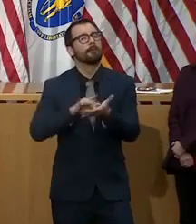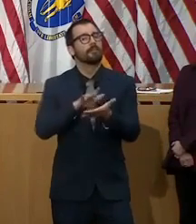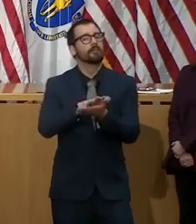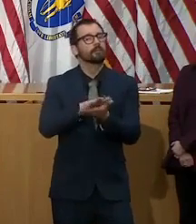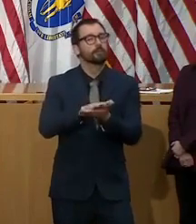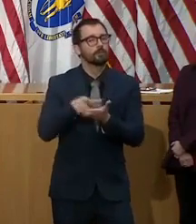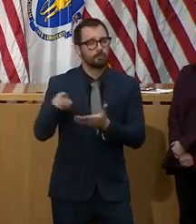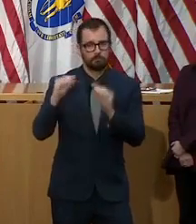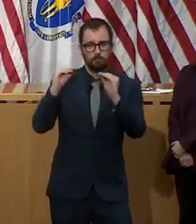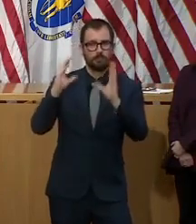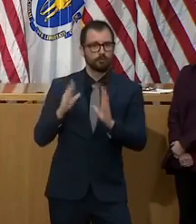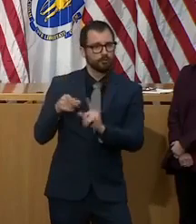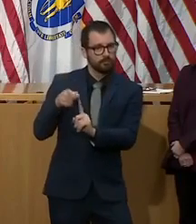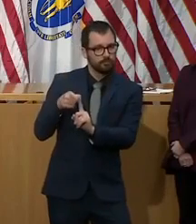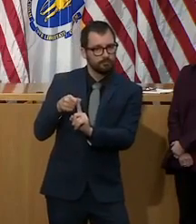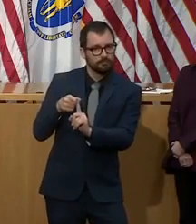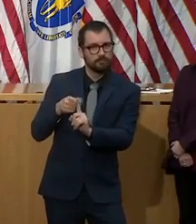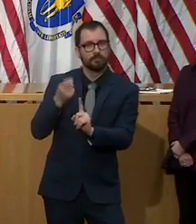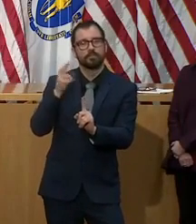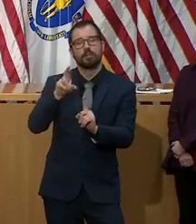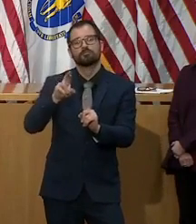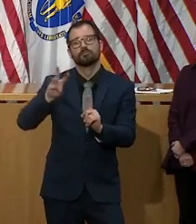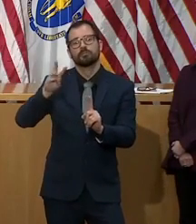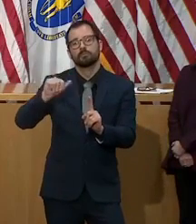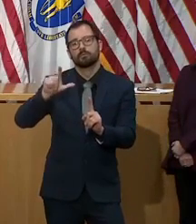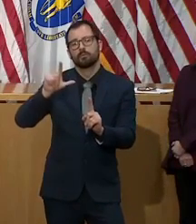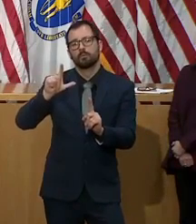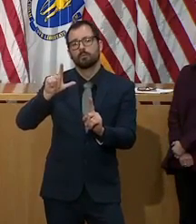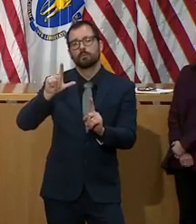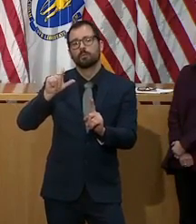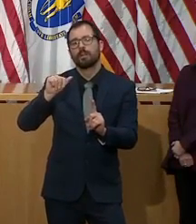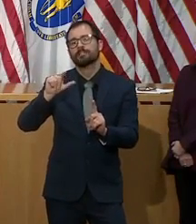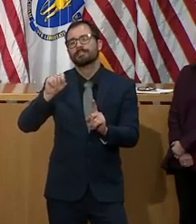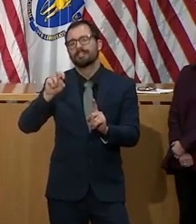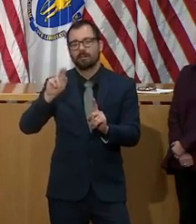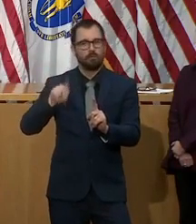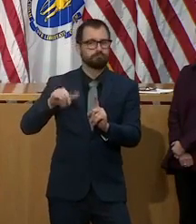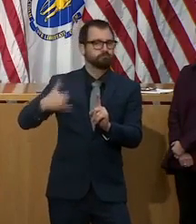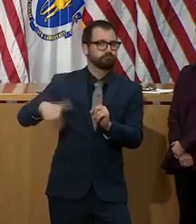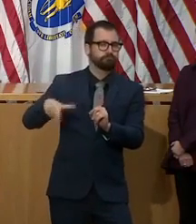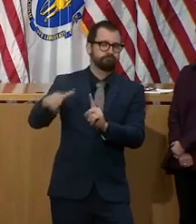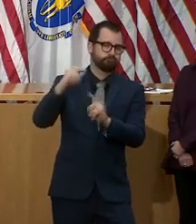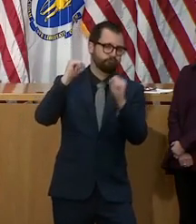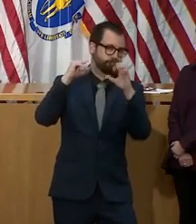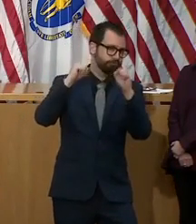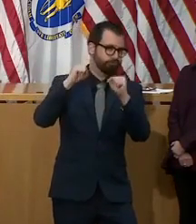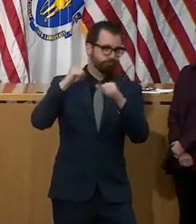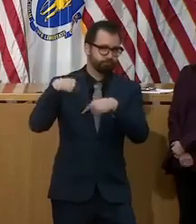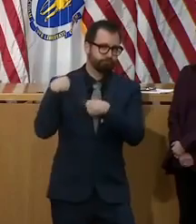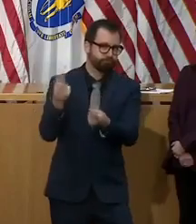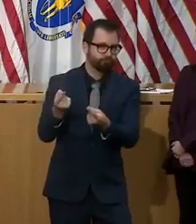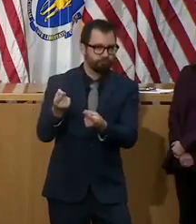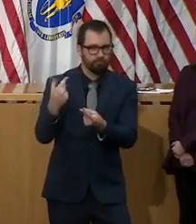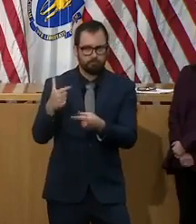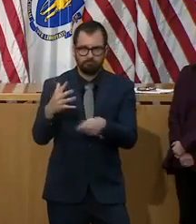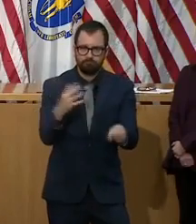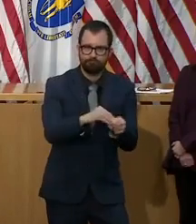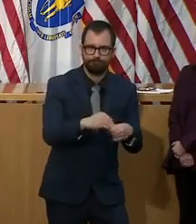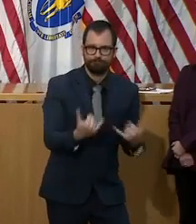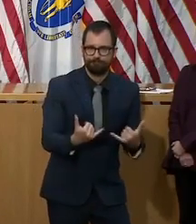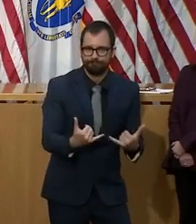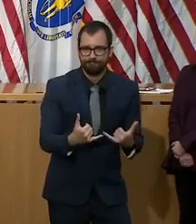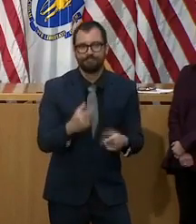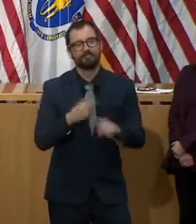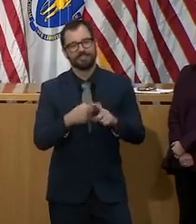work, Dr. Rochelle Walensky, to inform us, as well as Commissioner Monica Burrell,